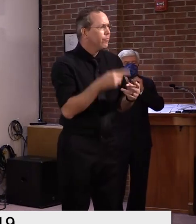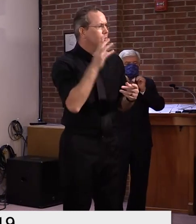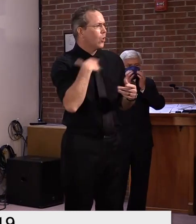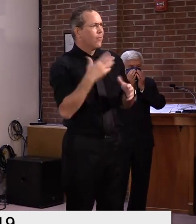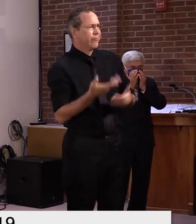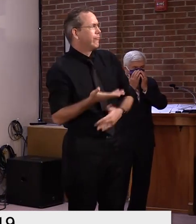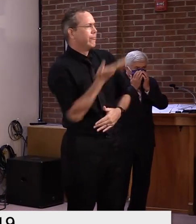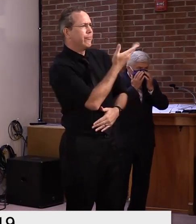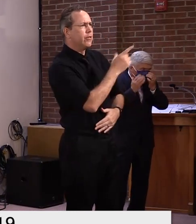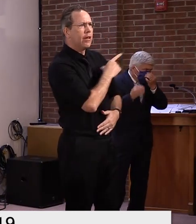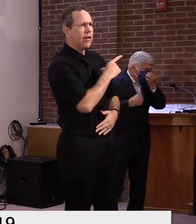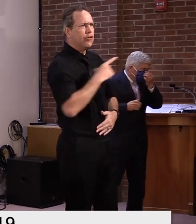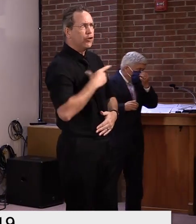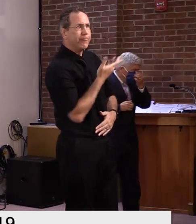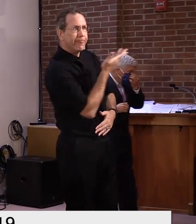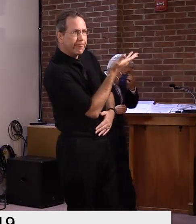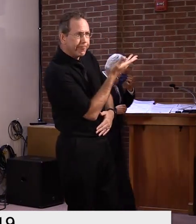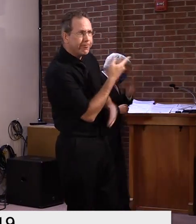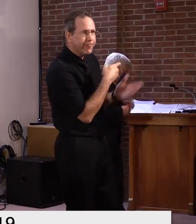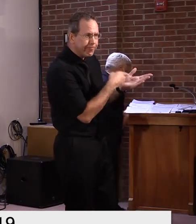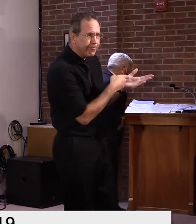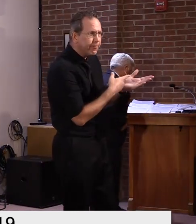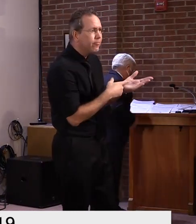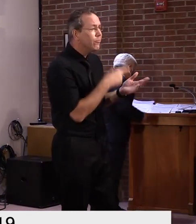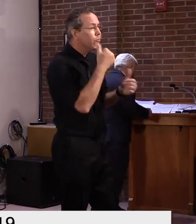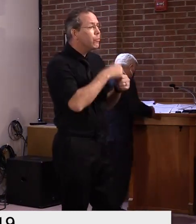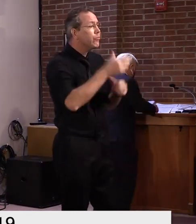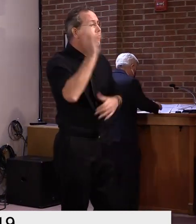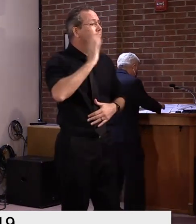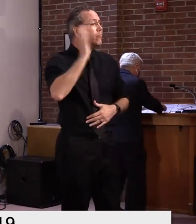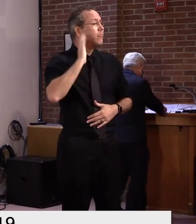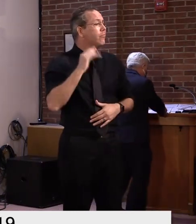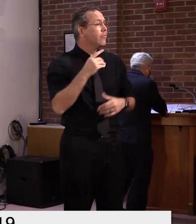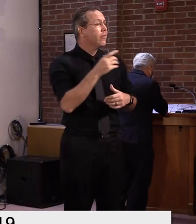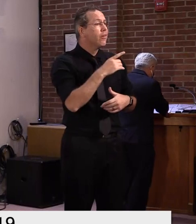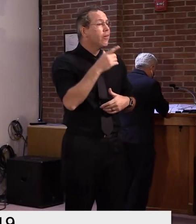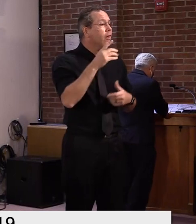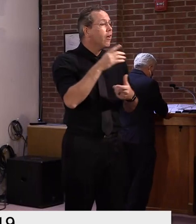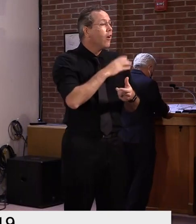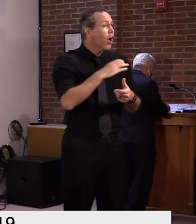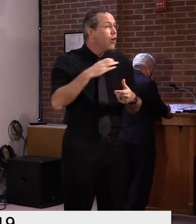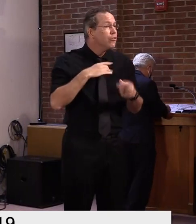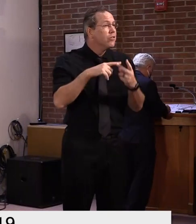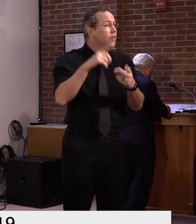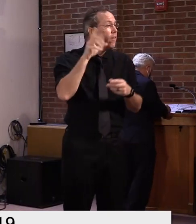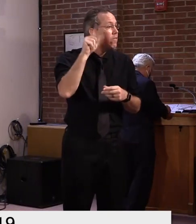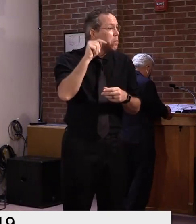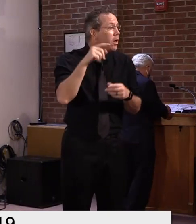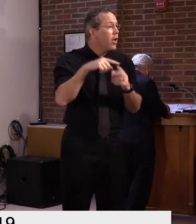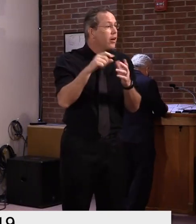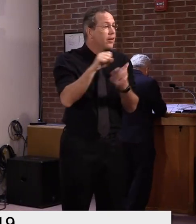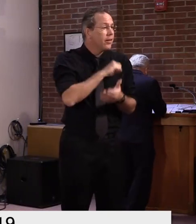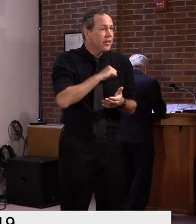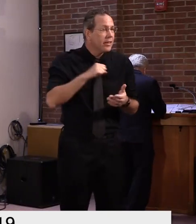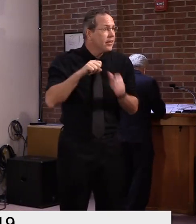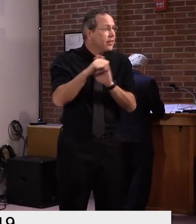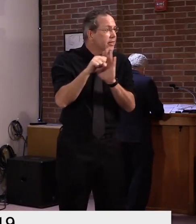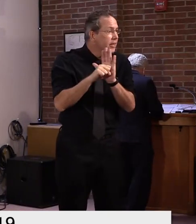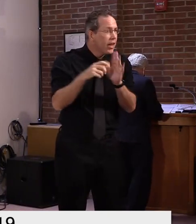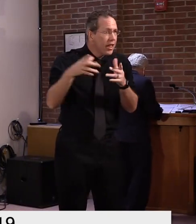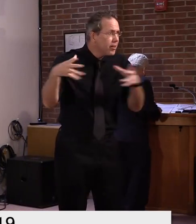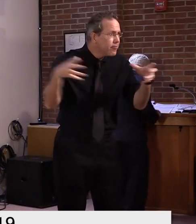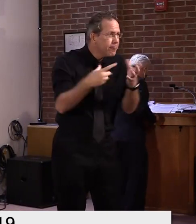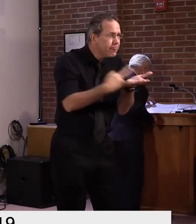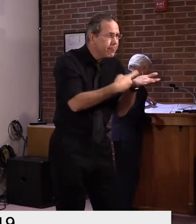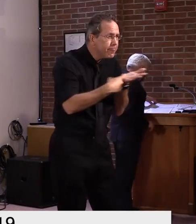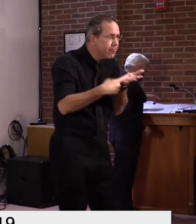remember, our congressional delegation led by Senator Leahy on the Appropriations Committee secured $1.25